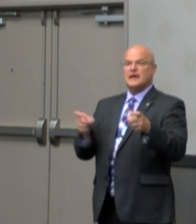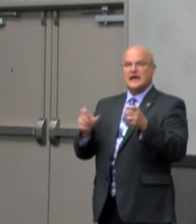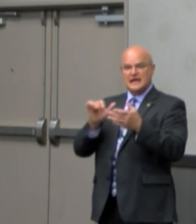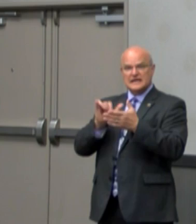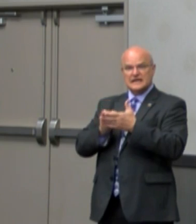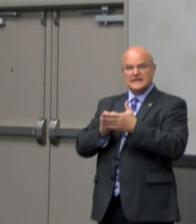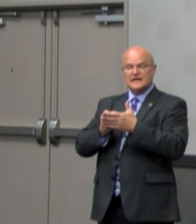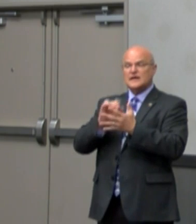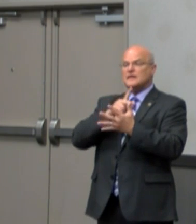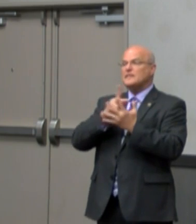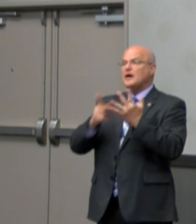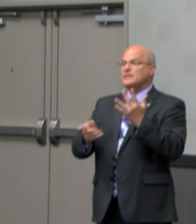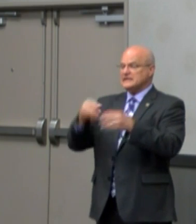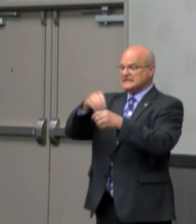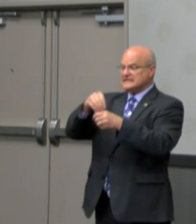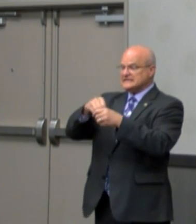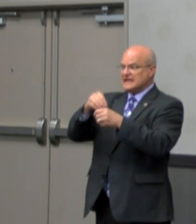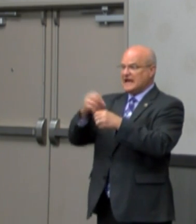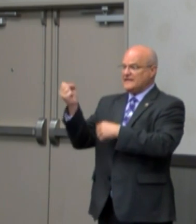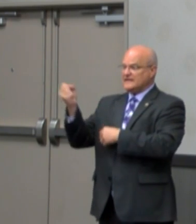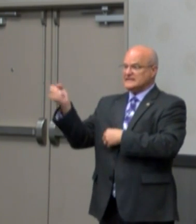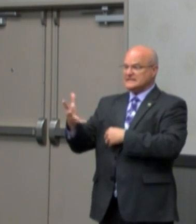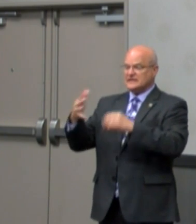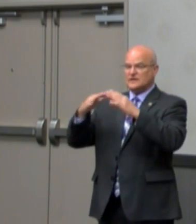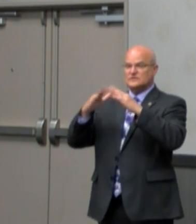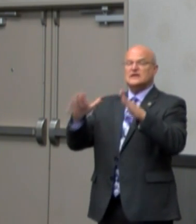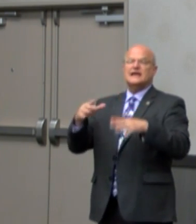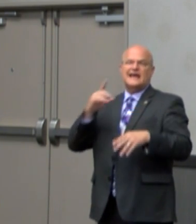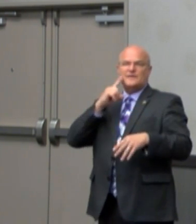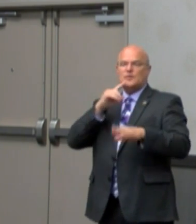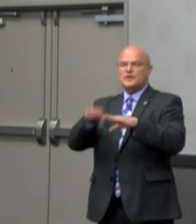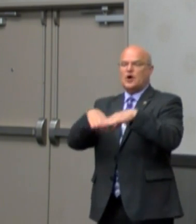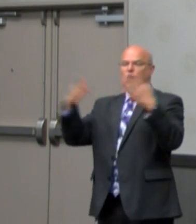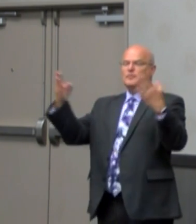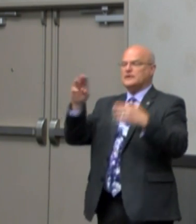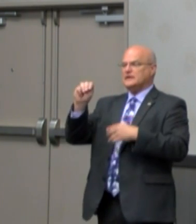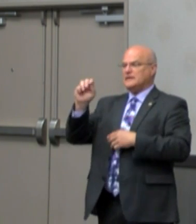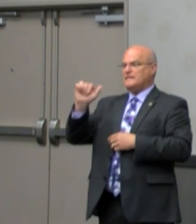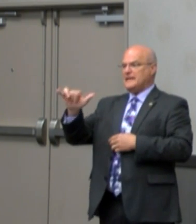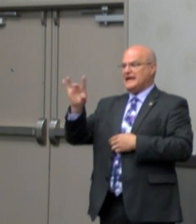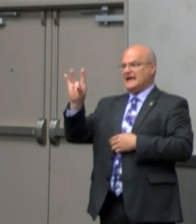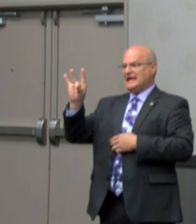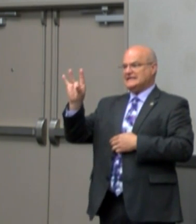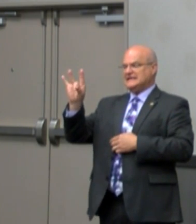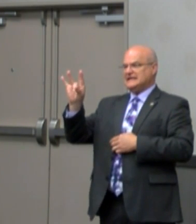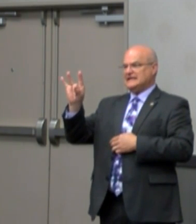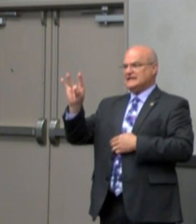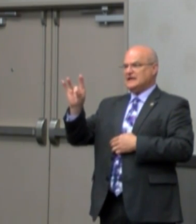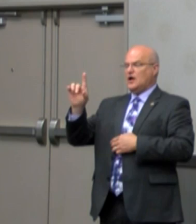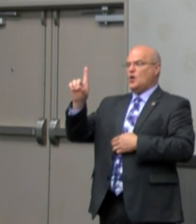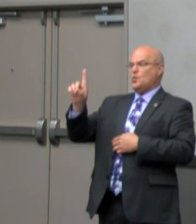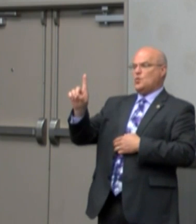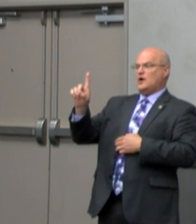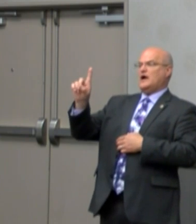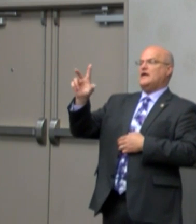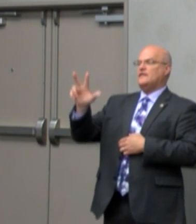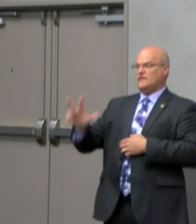the population there. And so they will be opening on May 18th at 1/3